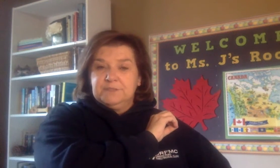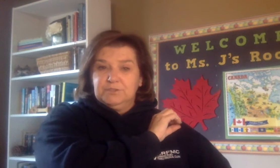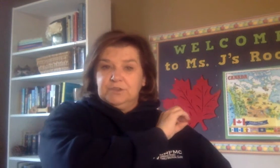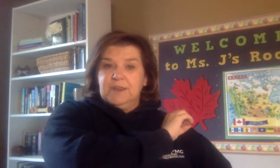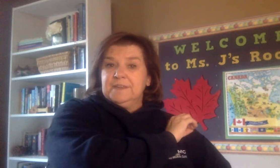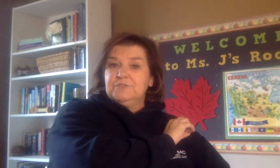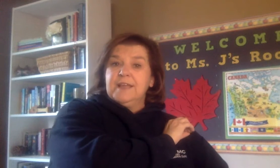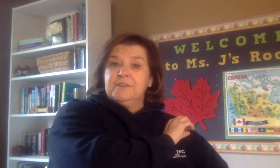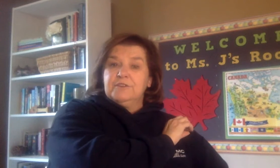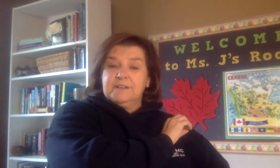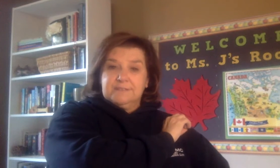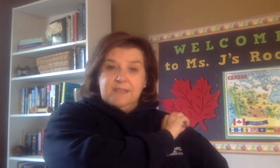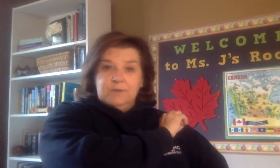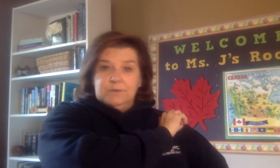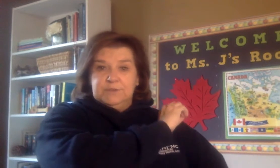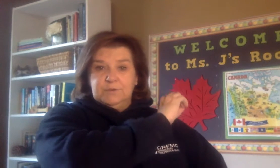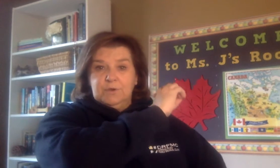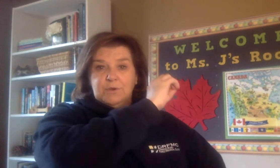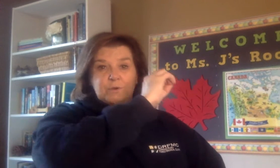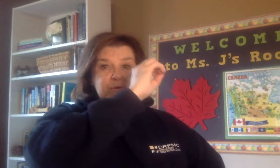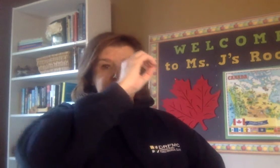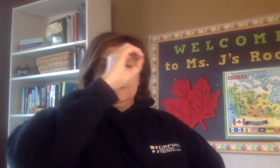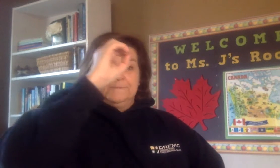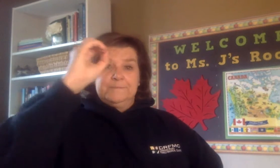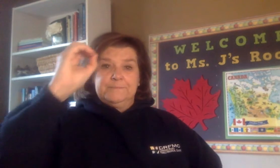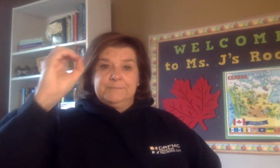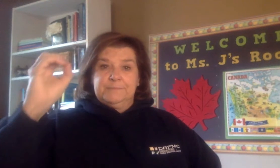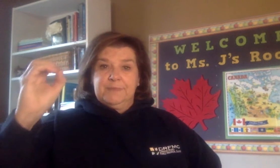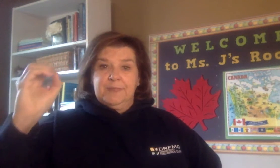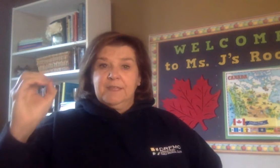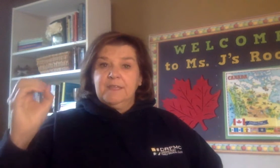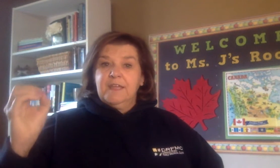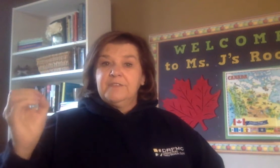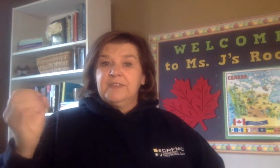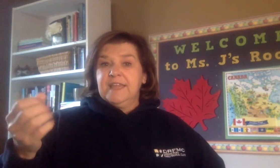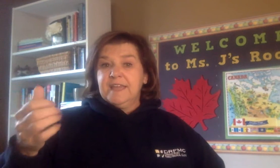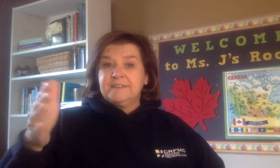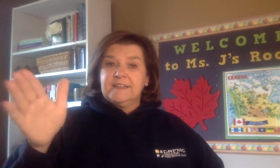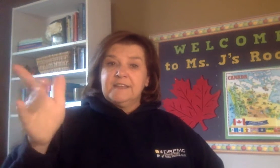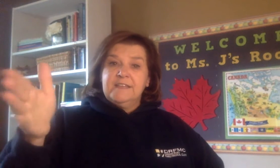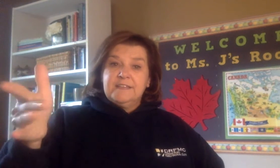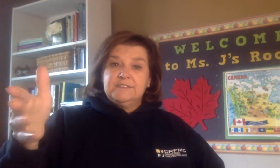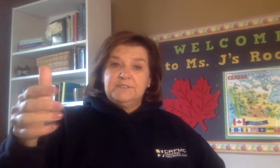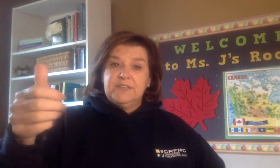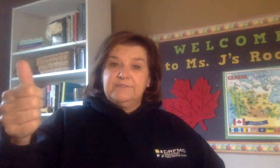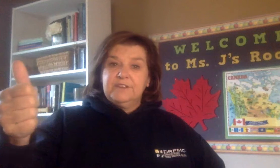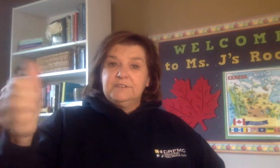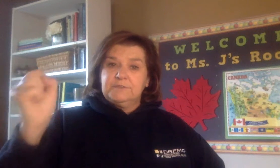shoulder and I'm going to drag it across where we do O. And then Canada is you take a very loose, not